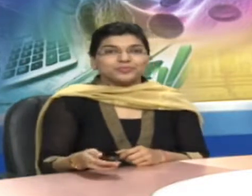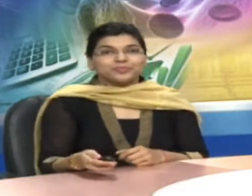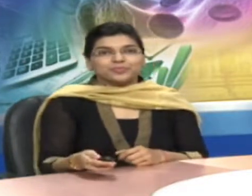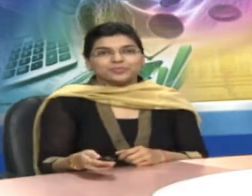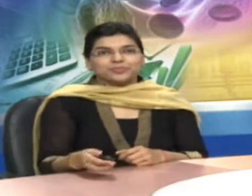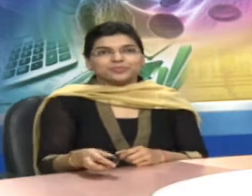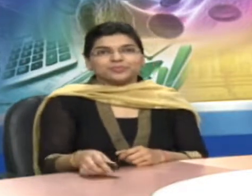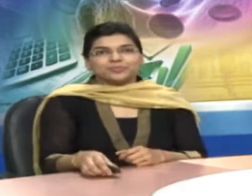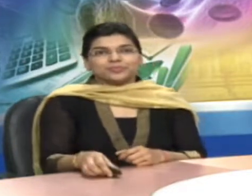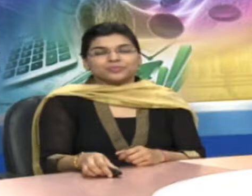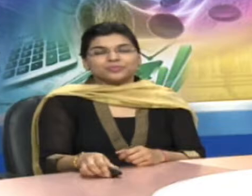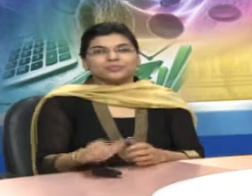States."